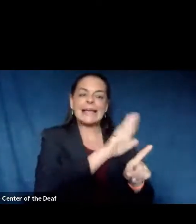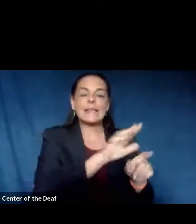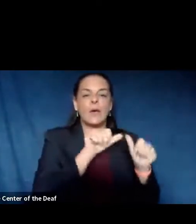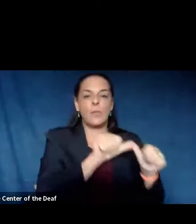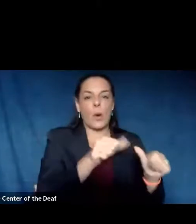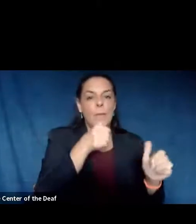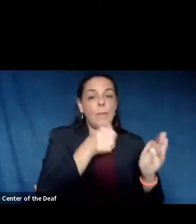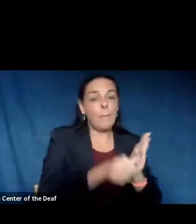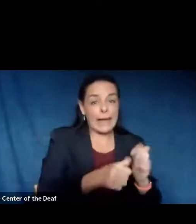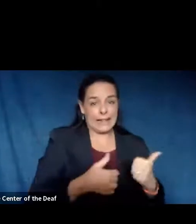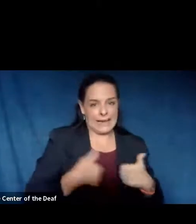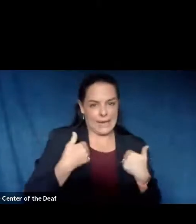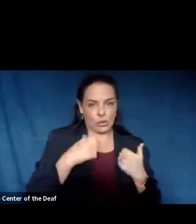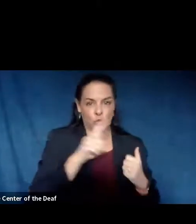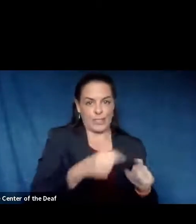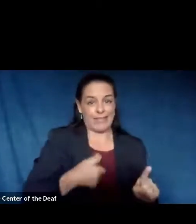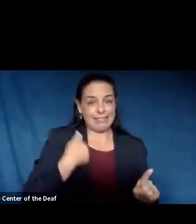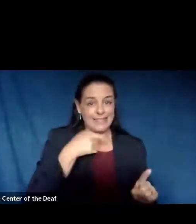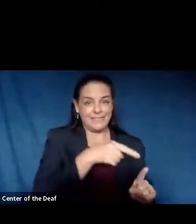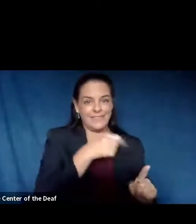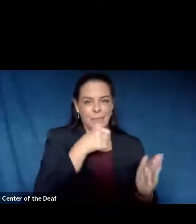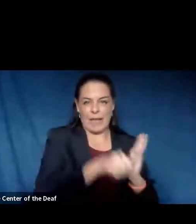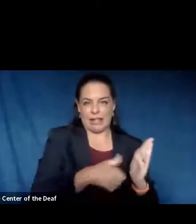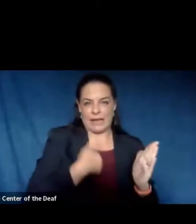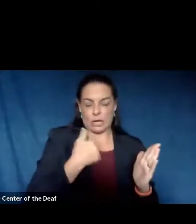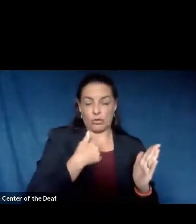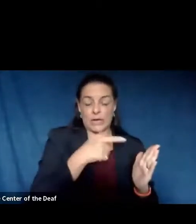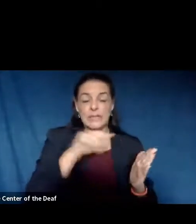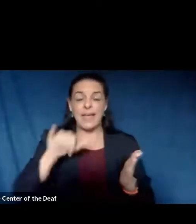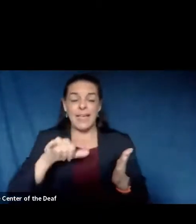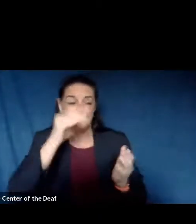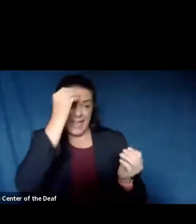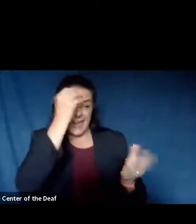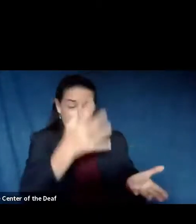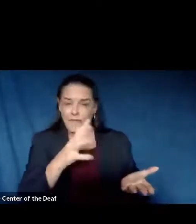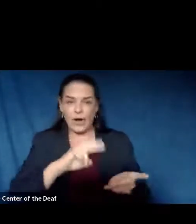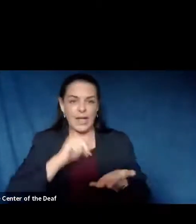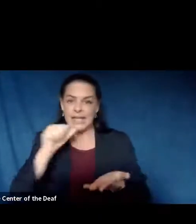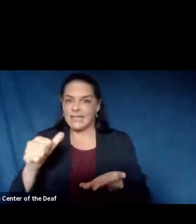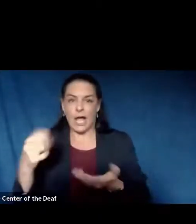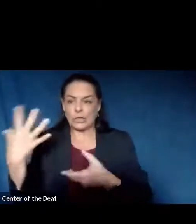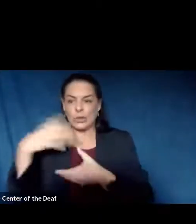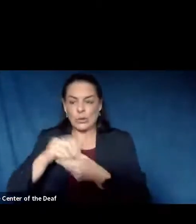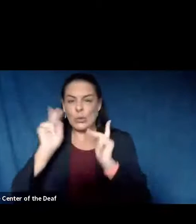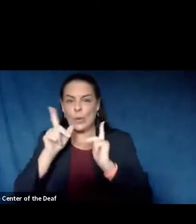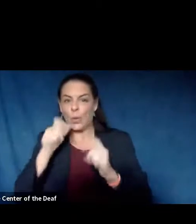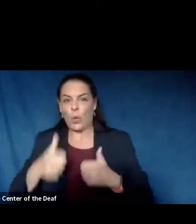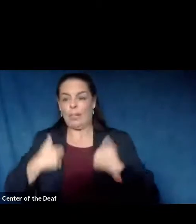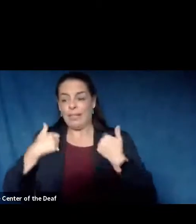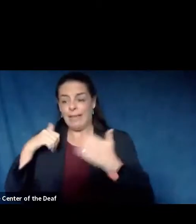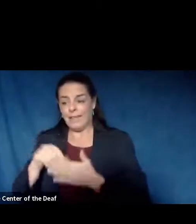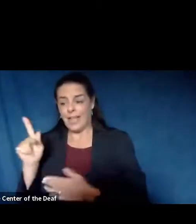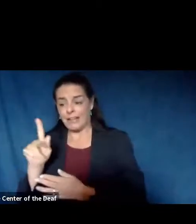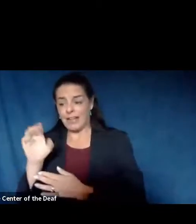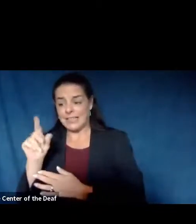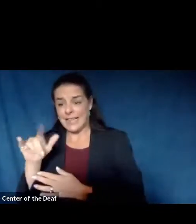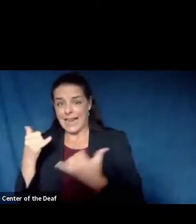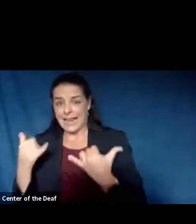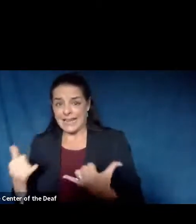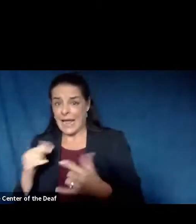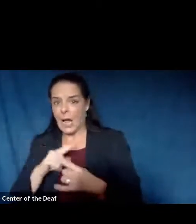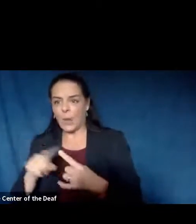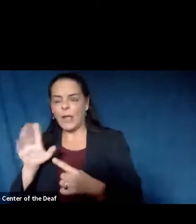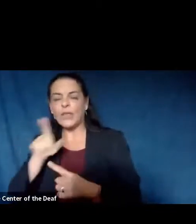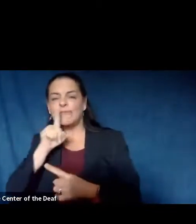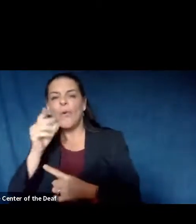just want to make that very clear. This data leaves out the folks who are currently living in Knox County, but have a home address in another county